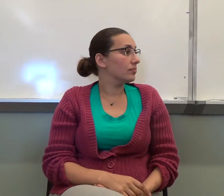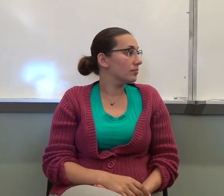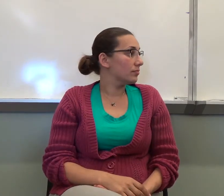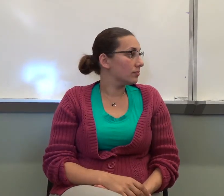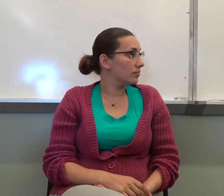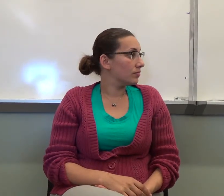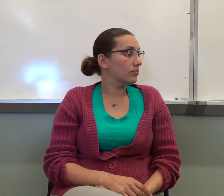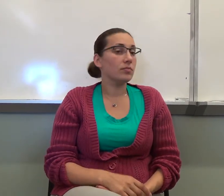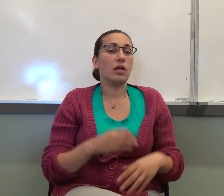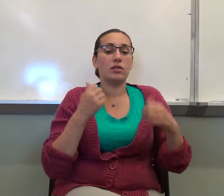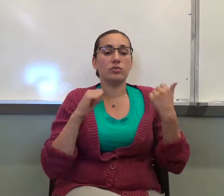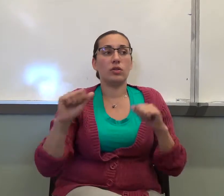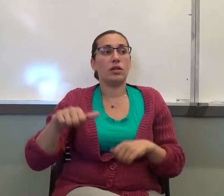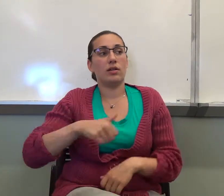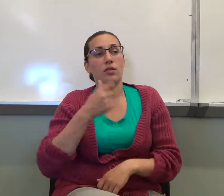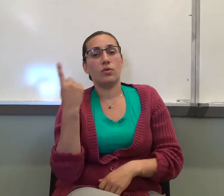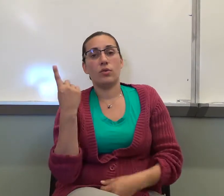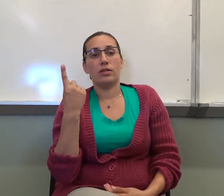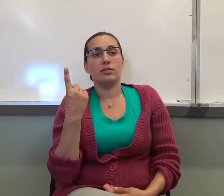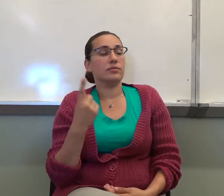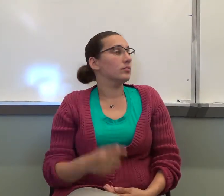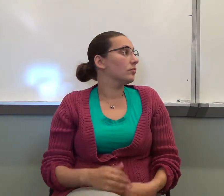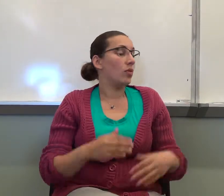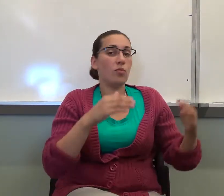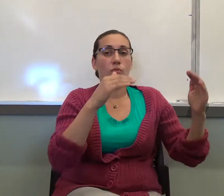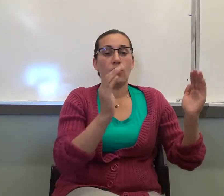Let's do another one of these clearing parentheses things.